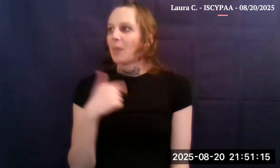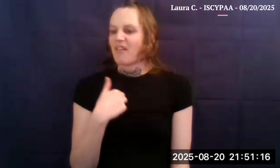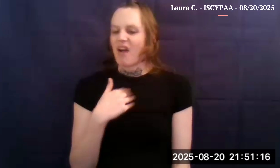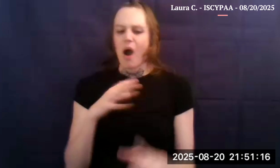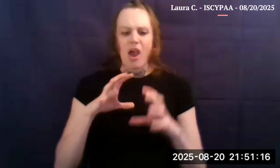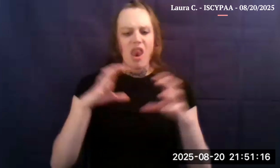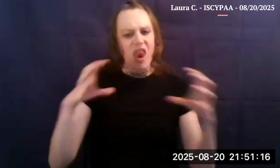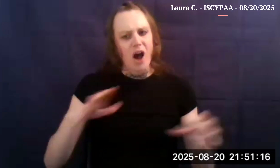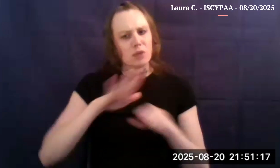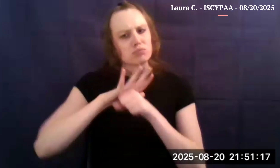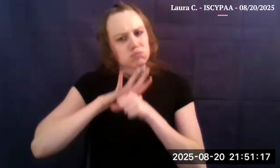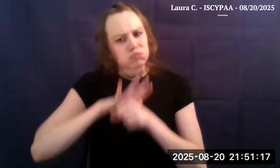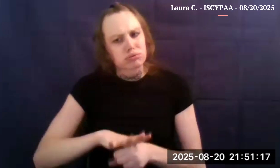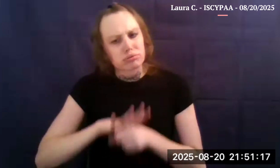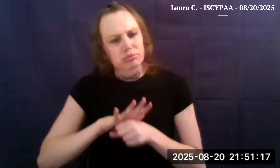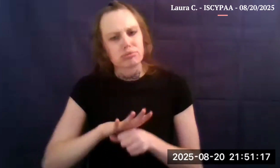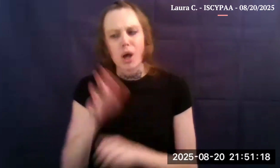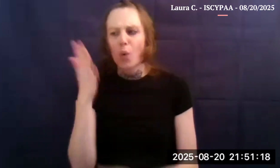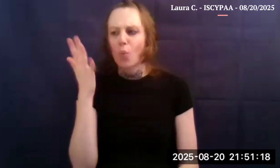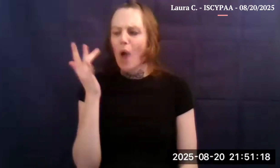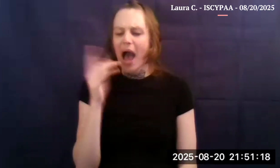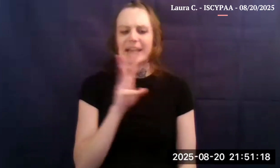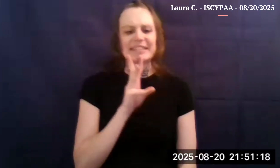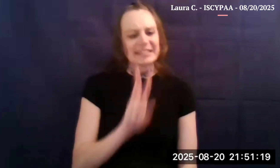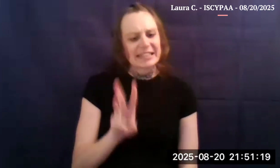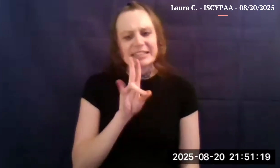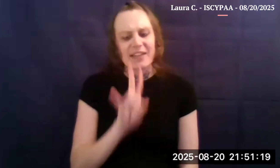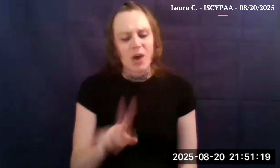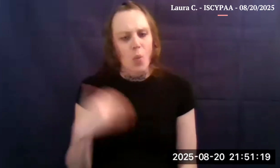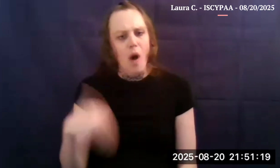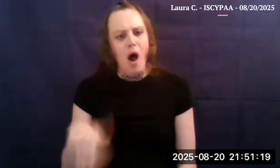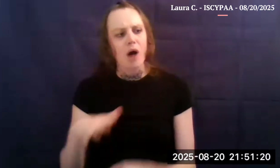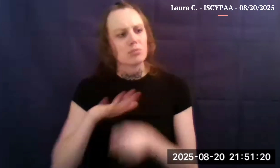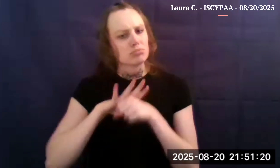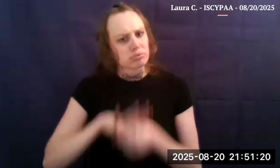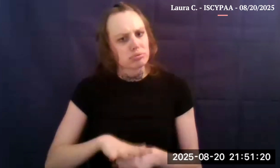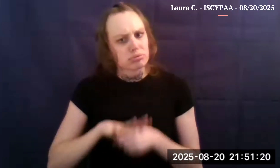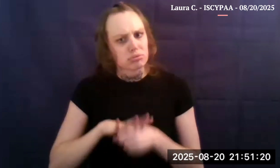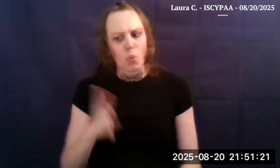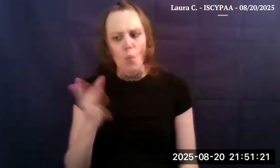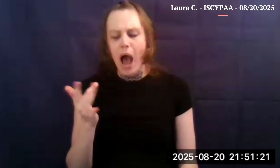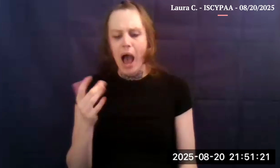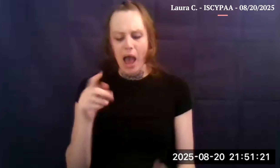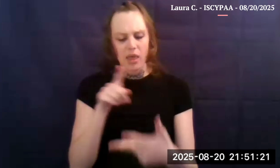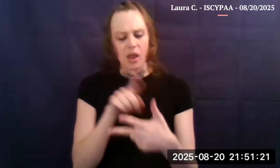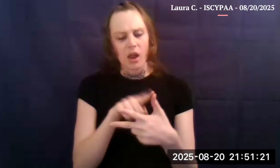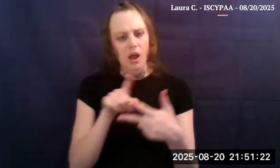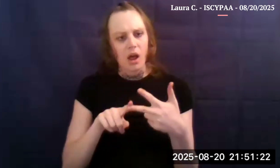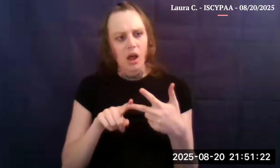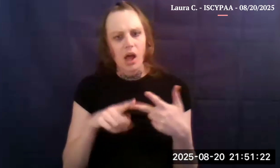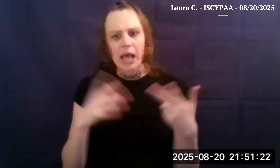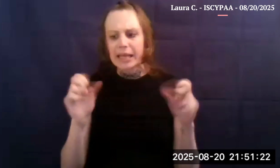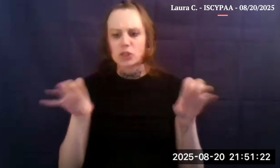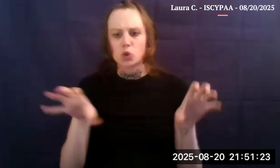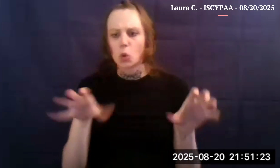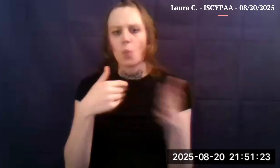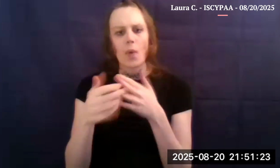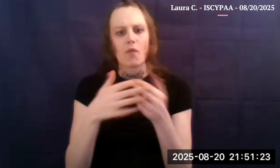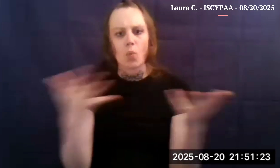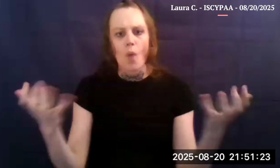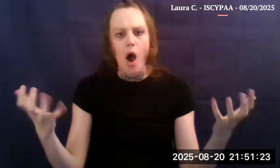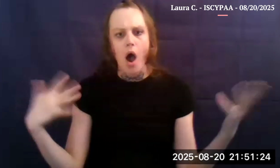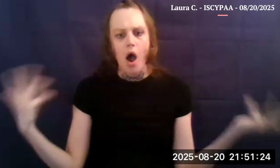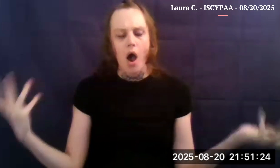on me from such a young age, 6, 7 years old, whereas my brother and my sister get to do whatever the hell they